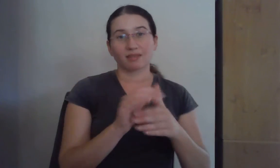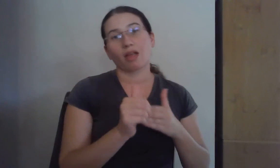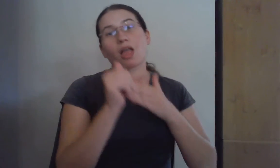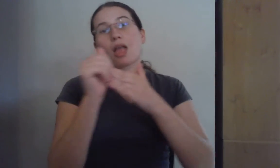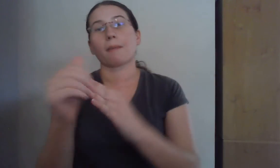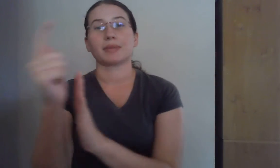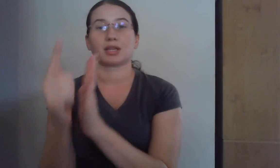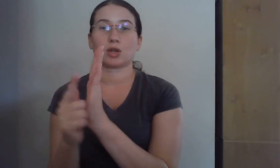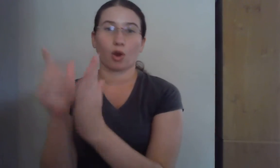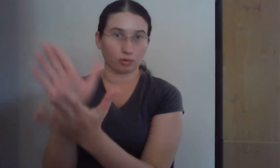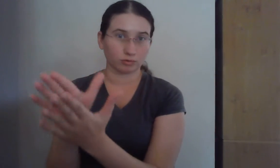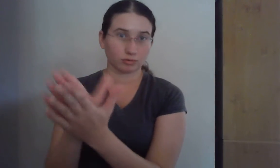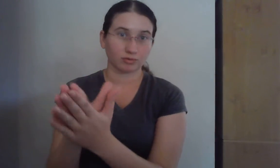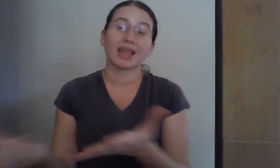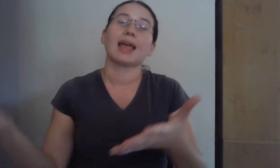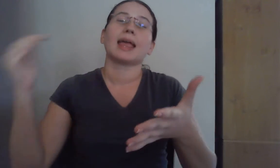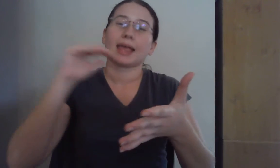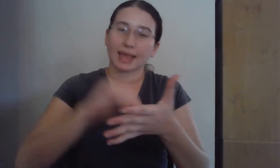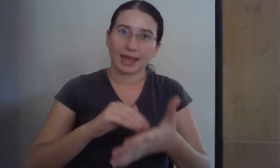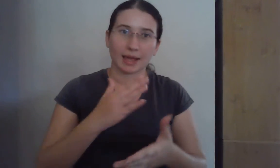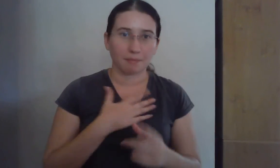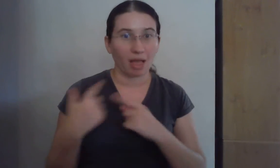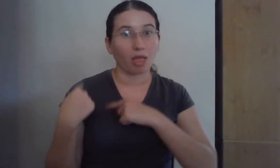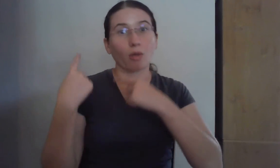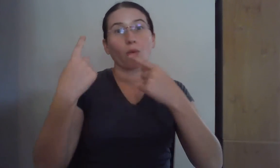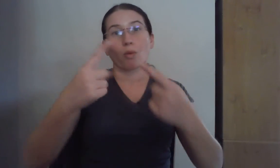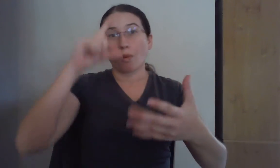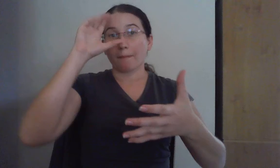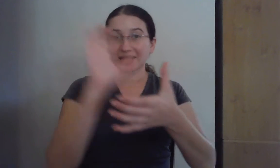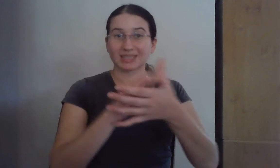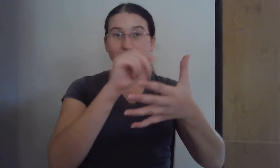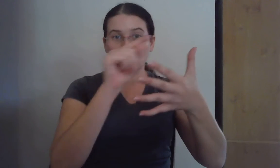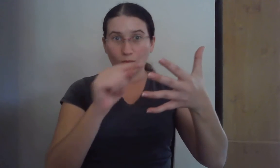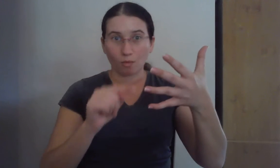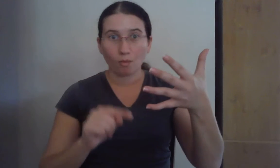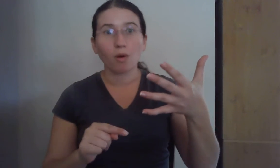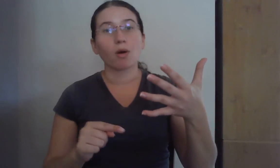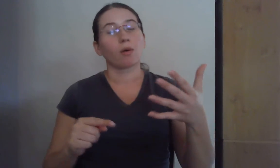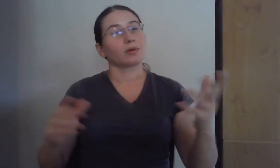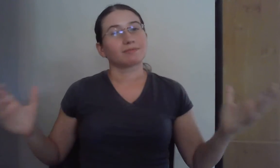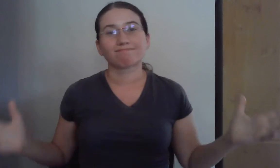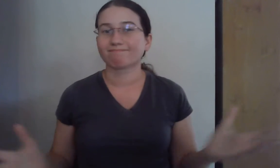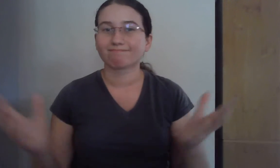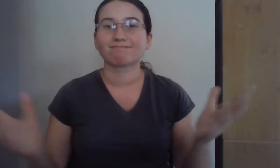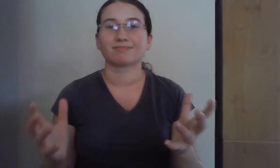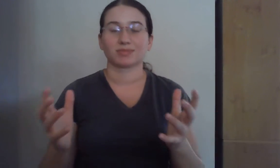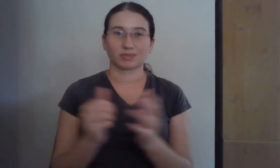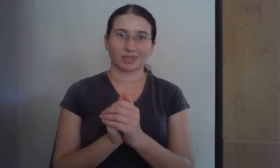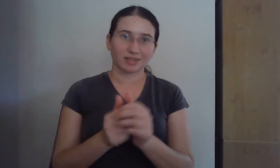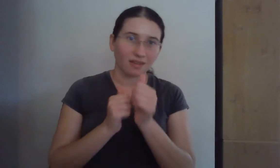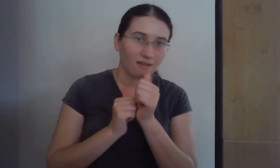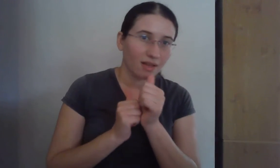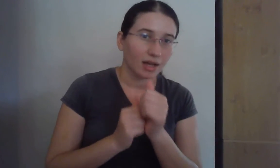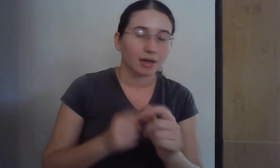my long-held false beliefs were reinforced. Aim for perfection, follow the crowd, fear failure.